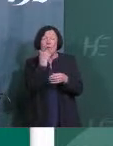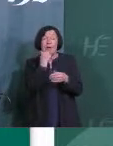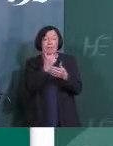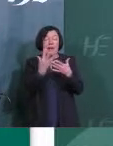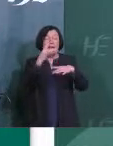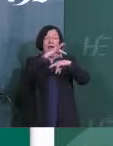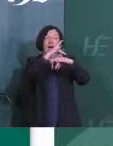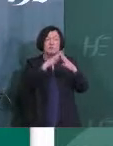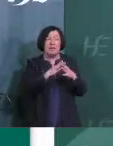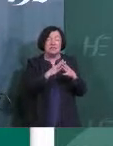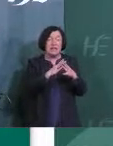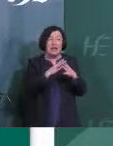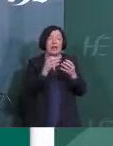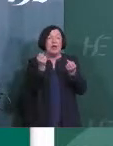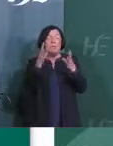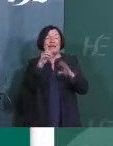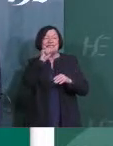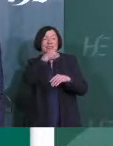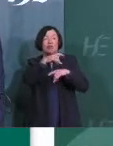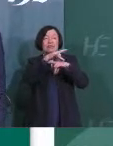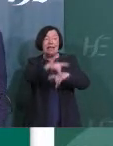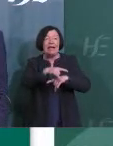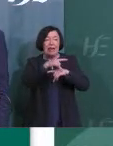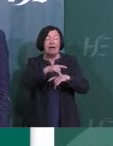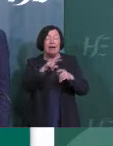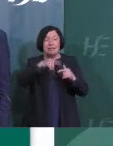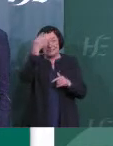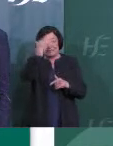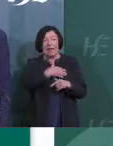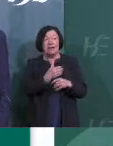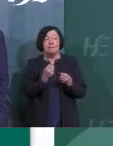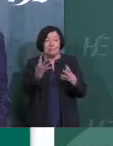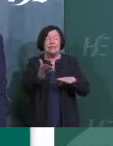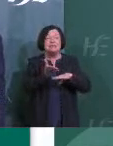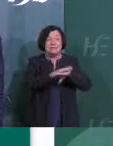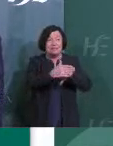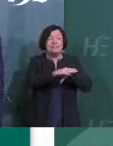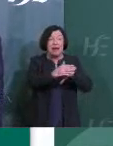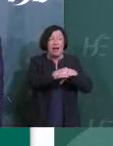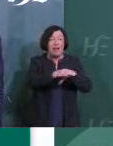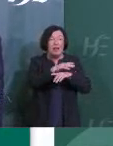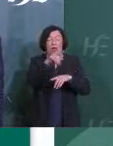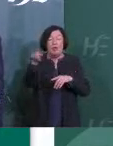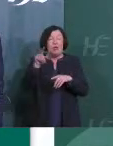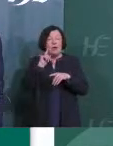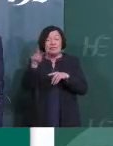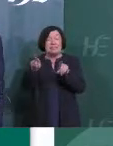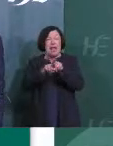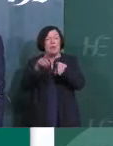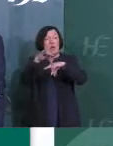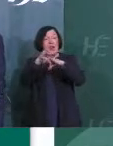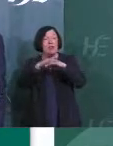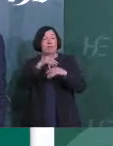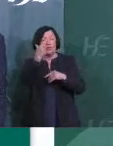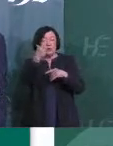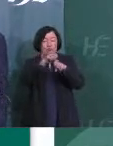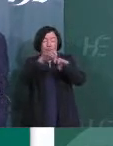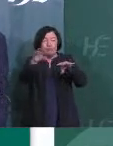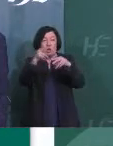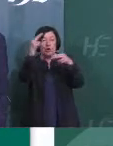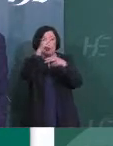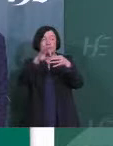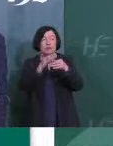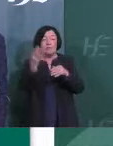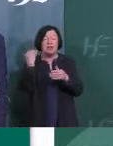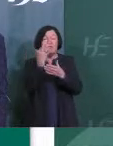many hospitalizations, many seriously ill, and sadly many dying. Similarly, in community hospitals, we've been seeing the same. For 2 outbreaks in nursing